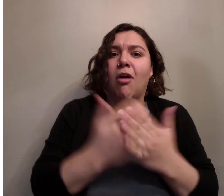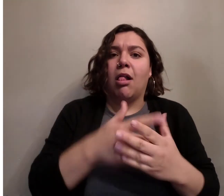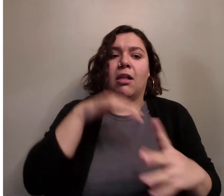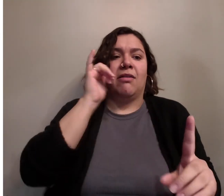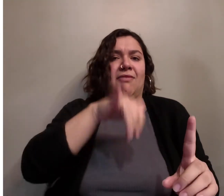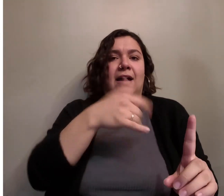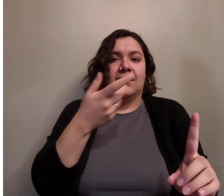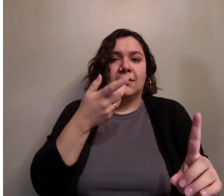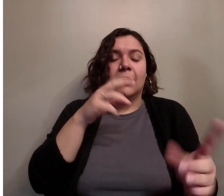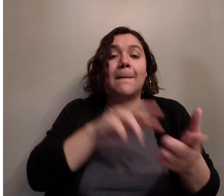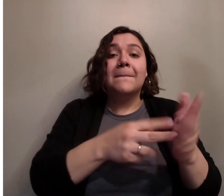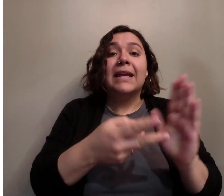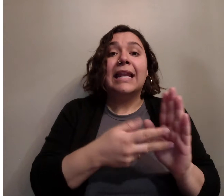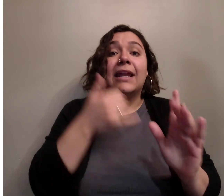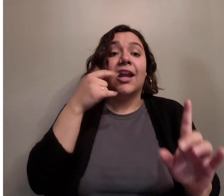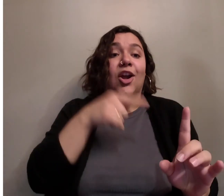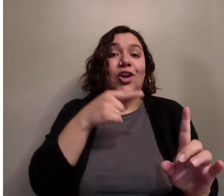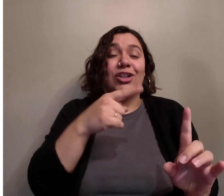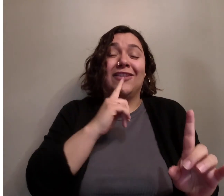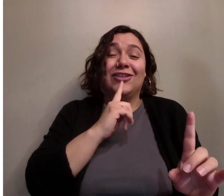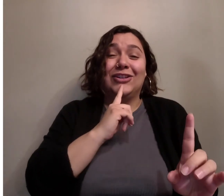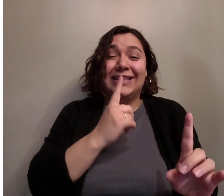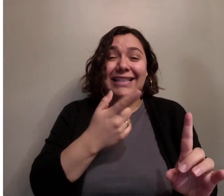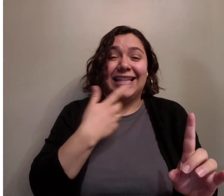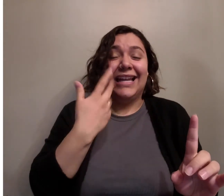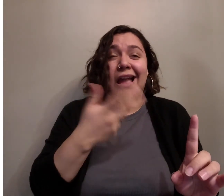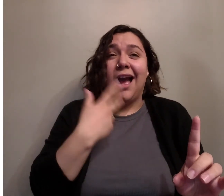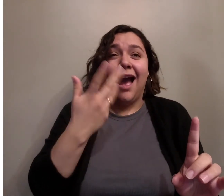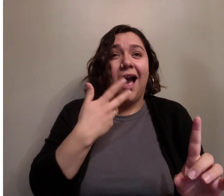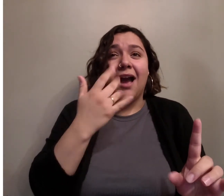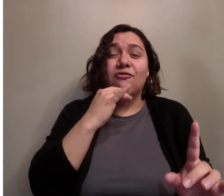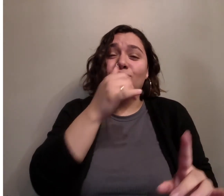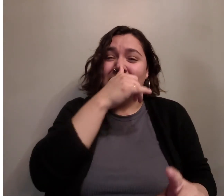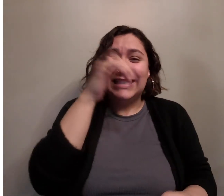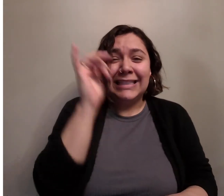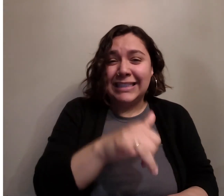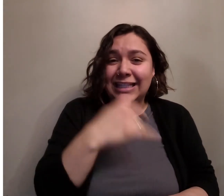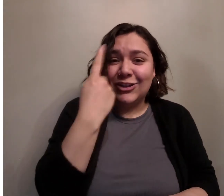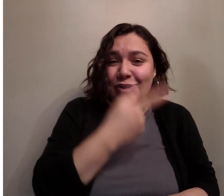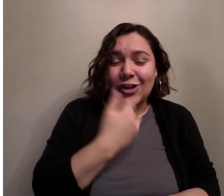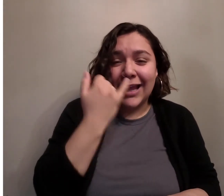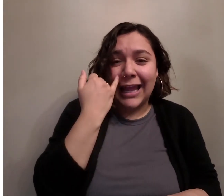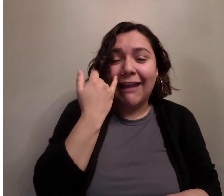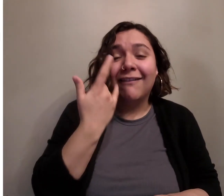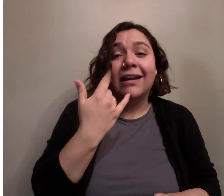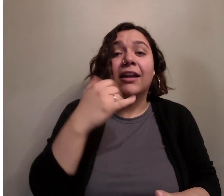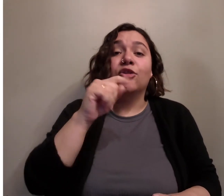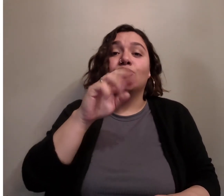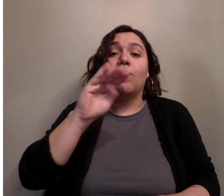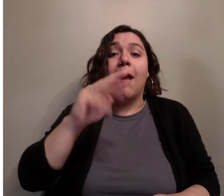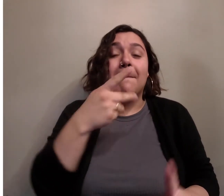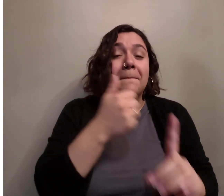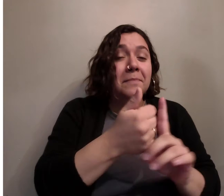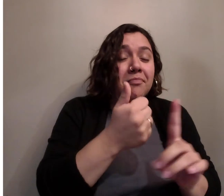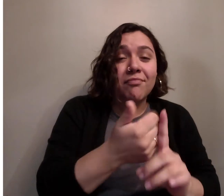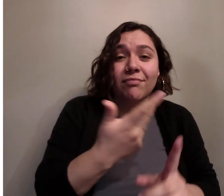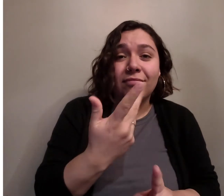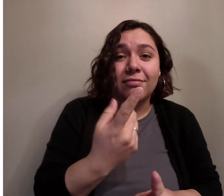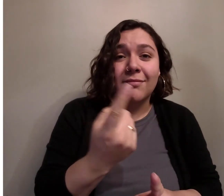There's no, it's all in. So the fact that she's going, do you see how ridiculous